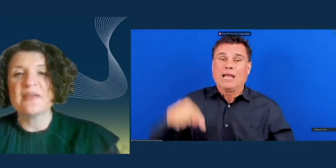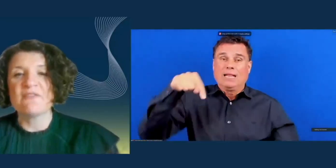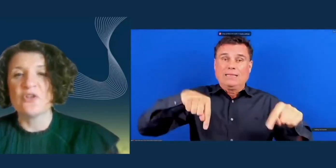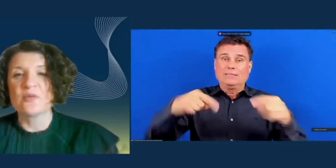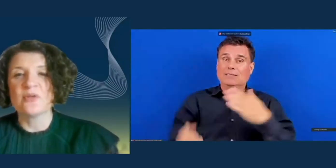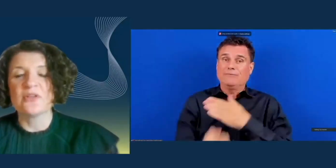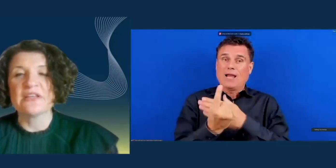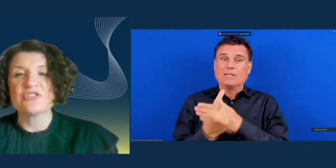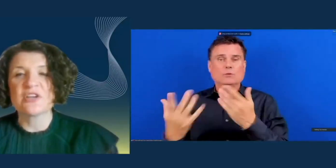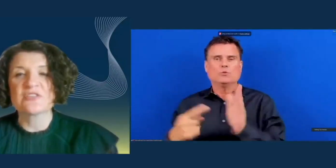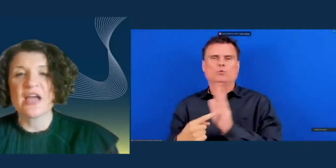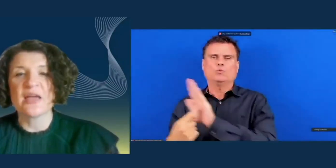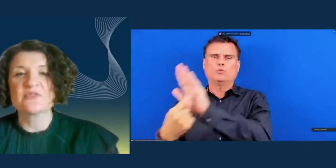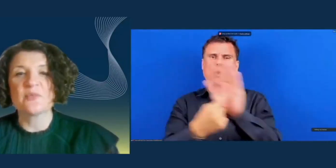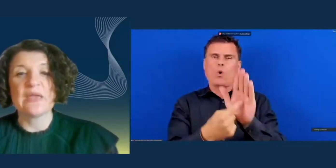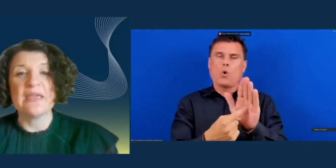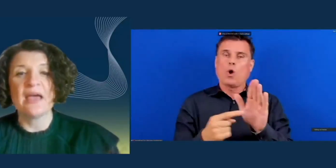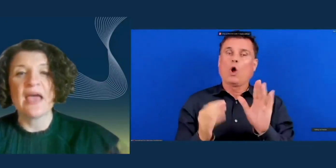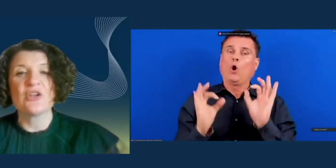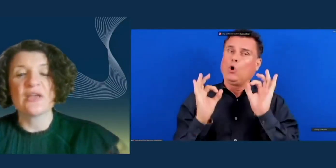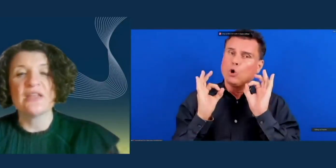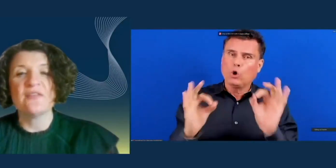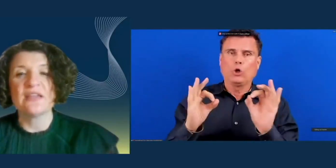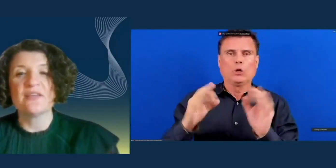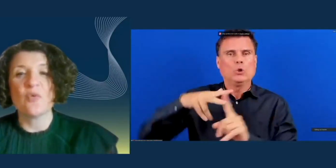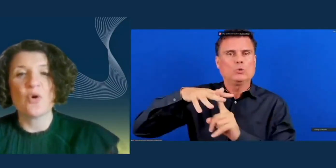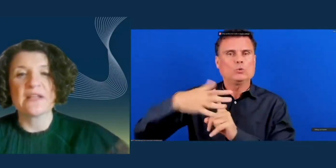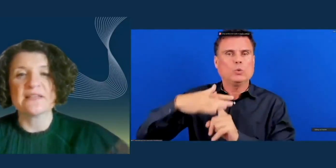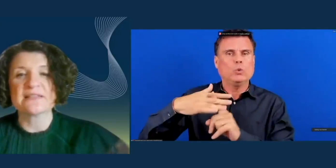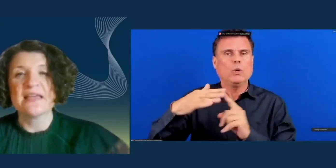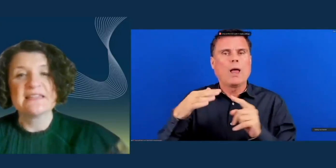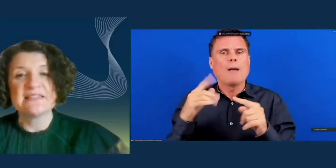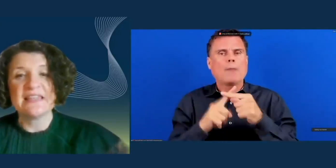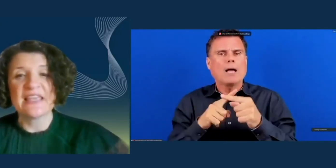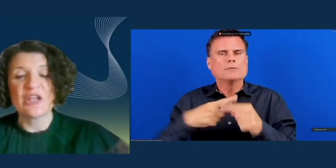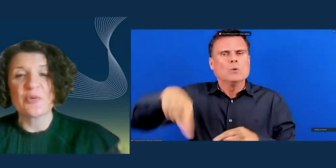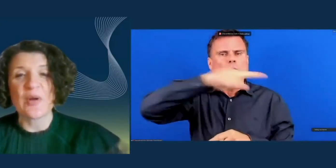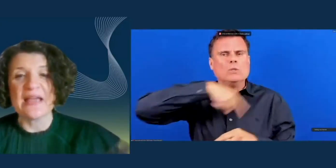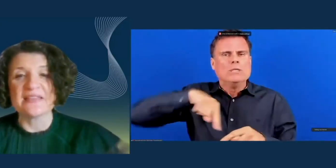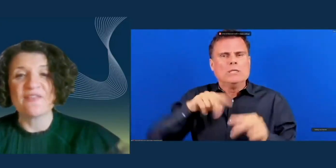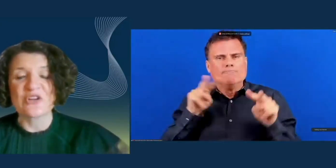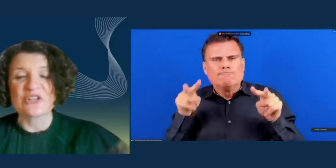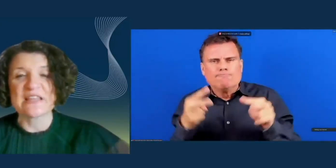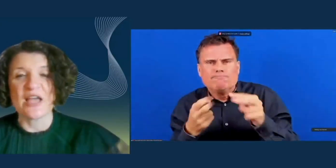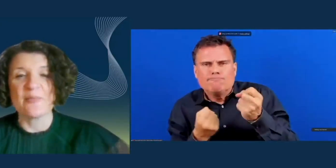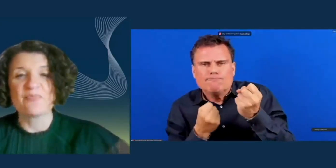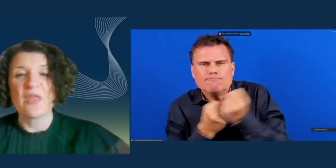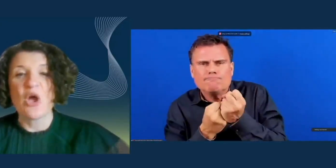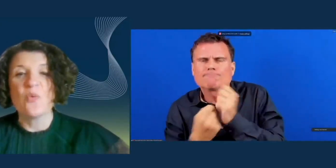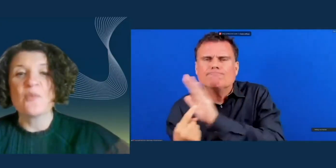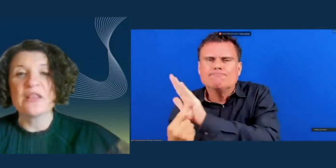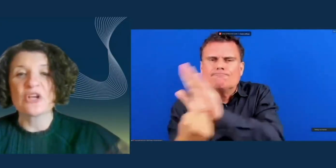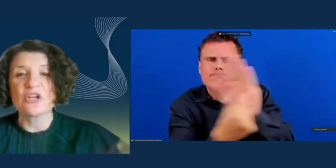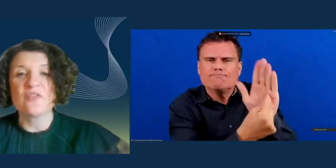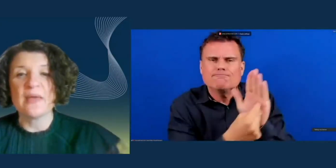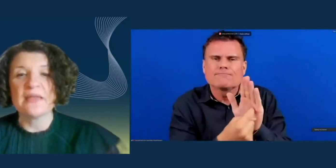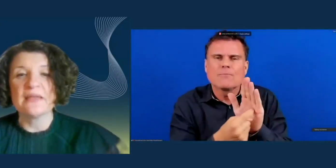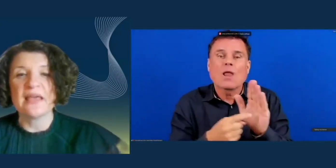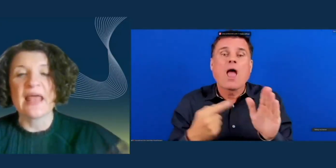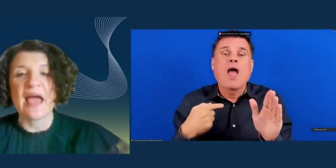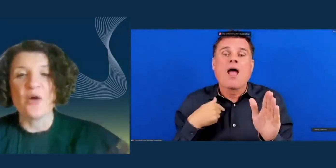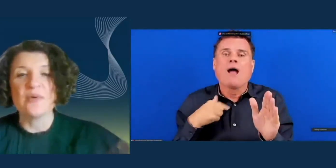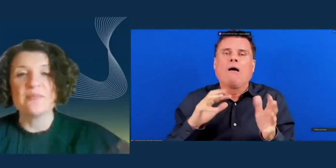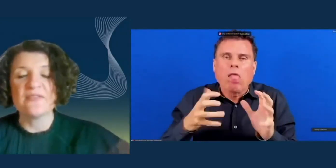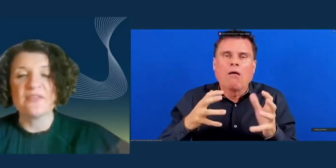to be vulnerable and share times we and our innovative awardees didn't get it right the first time, what we learned from it,